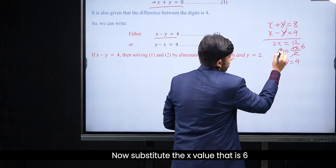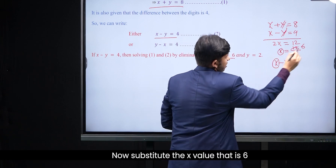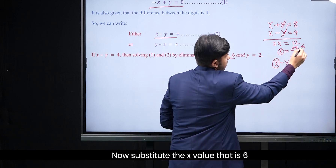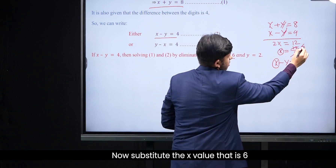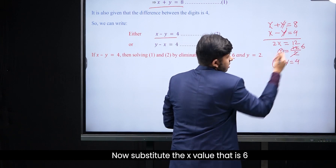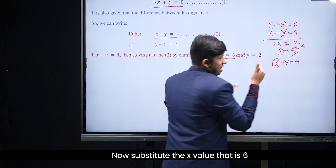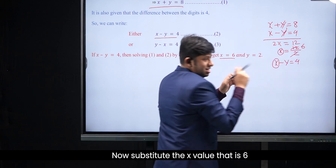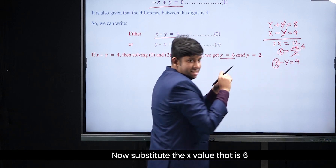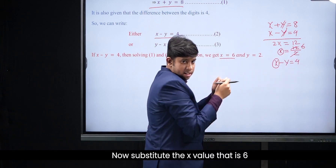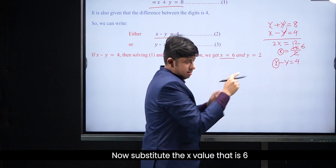6.